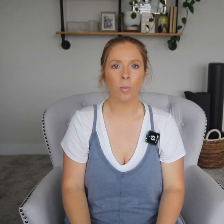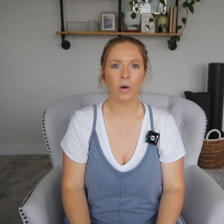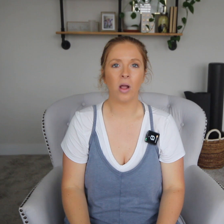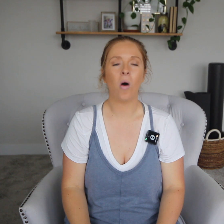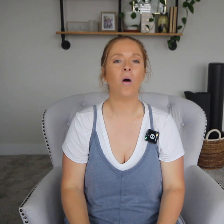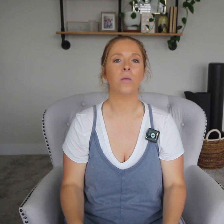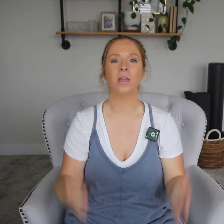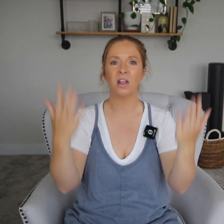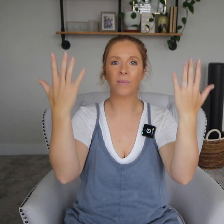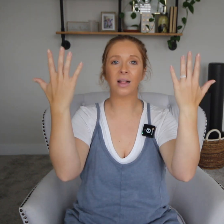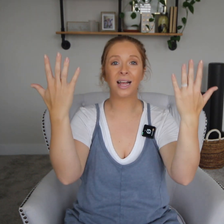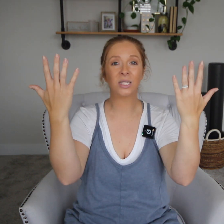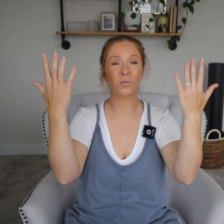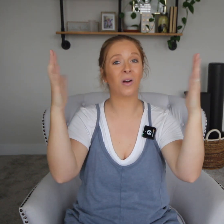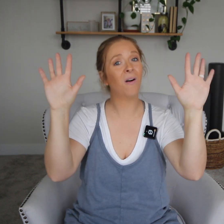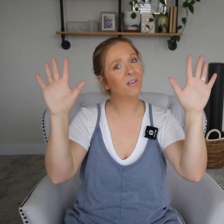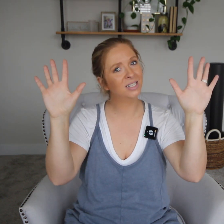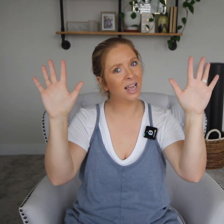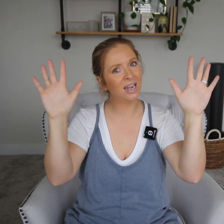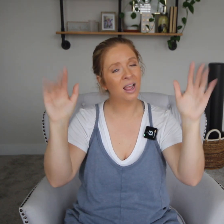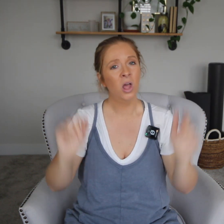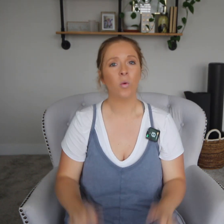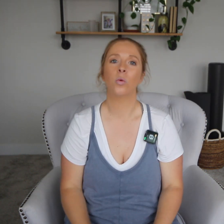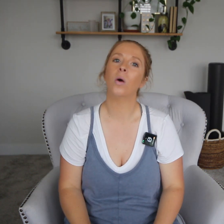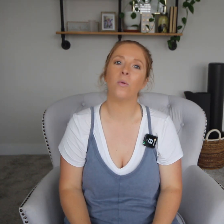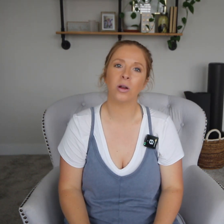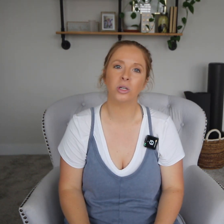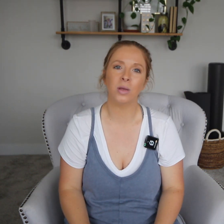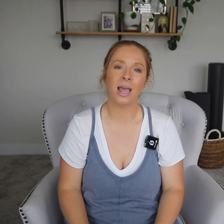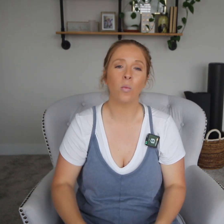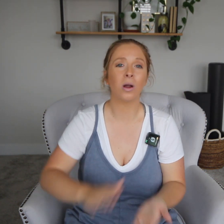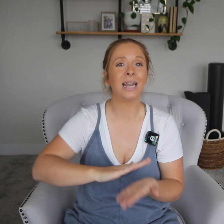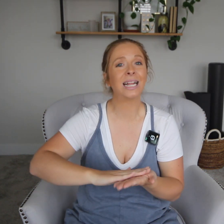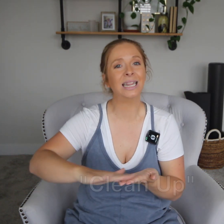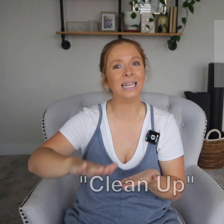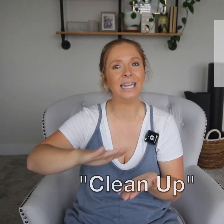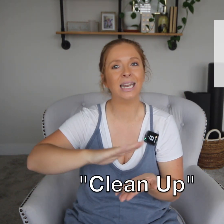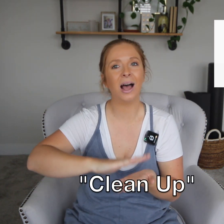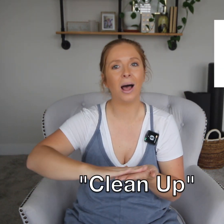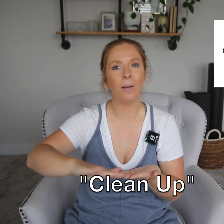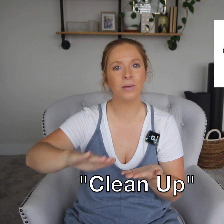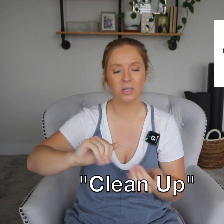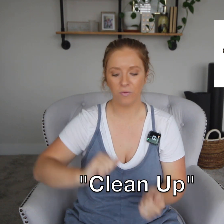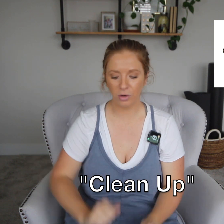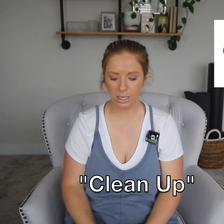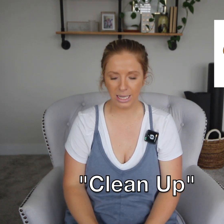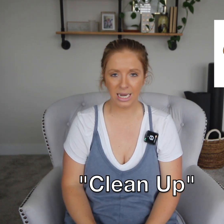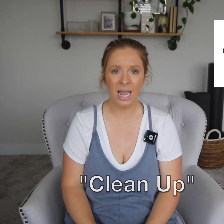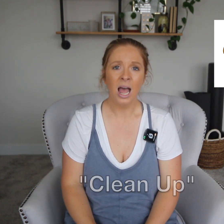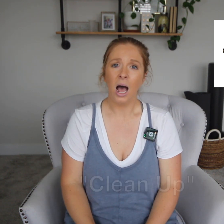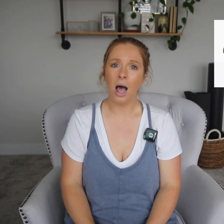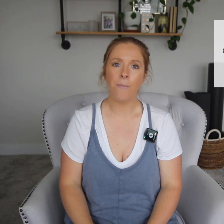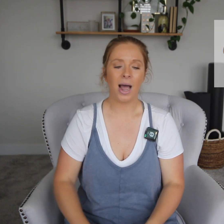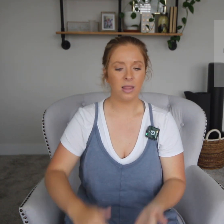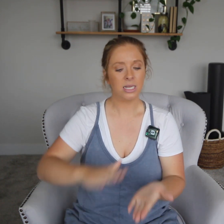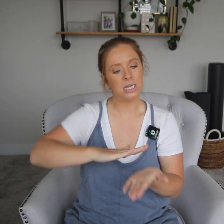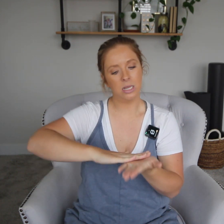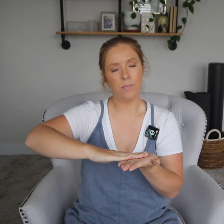incorporate all at the beginning of my class when we're all done with what we're doing and we're gonna clean up. So for clean up, this is the motion